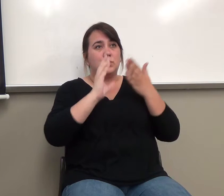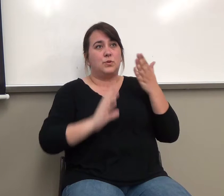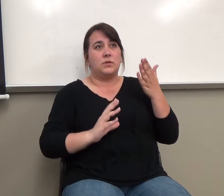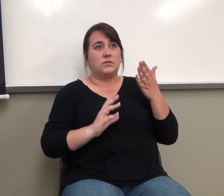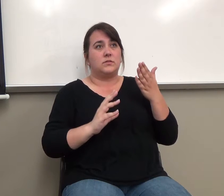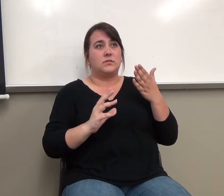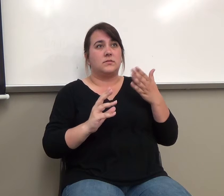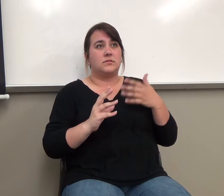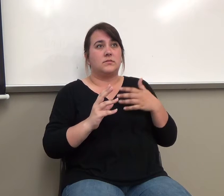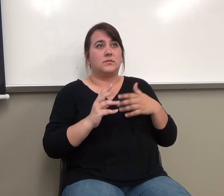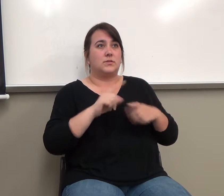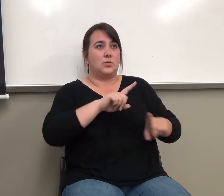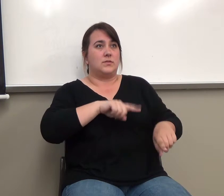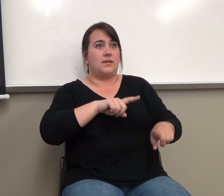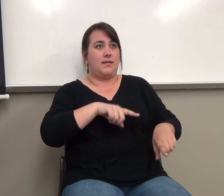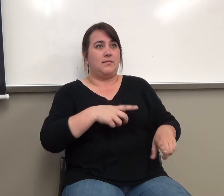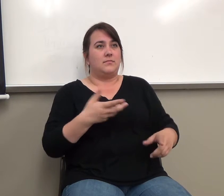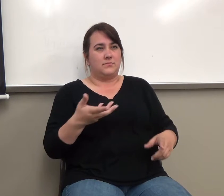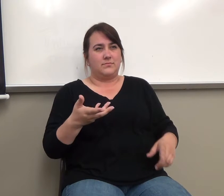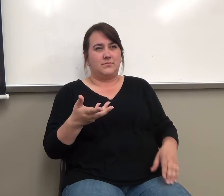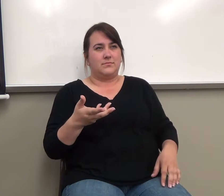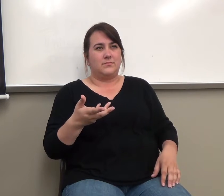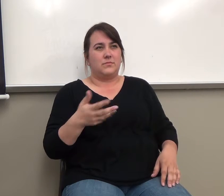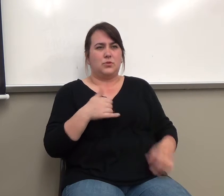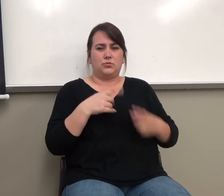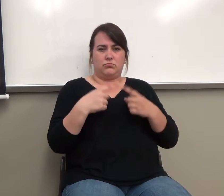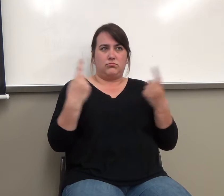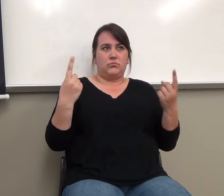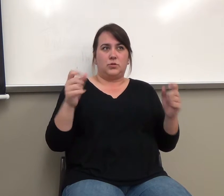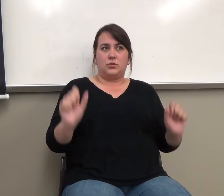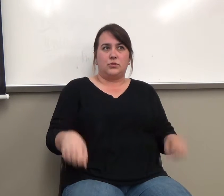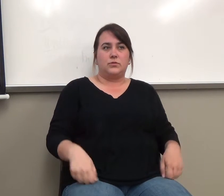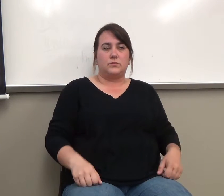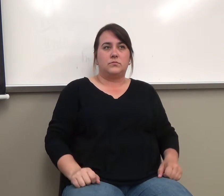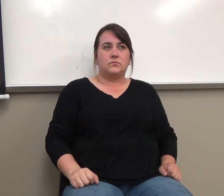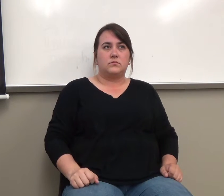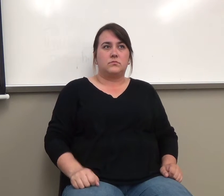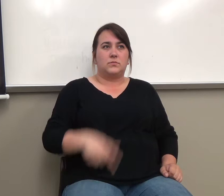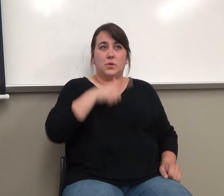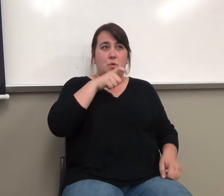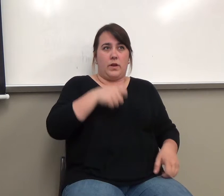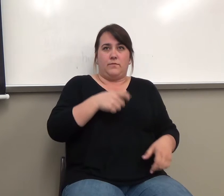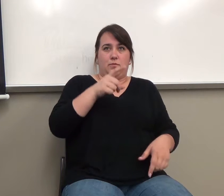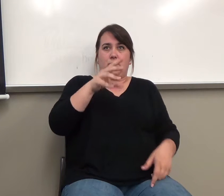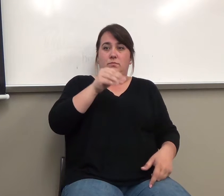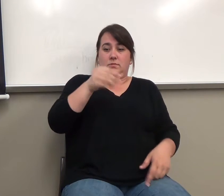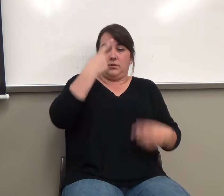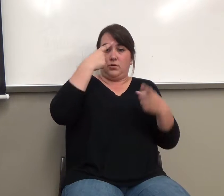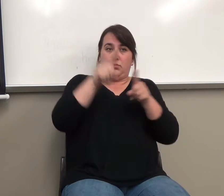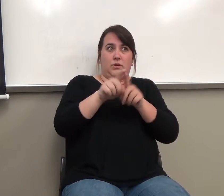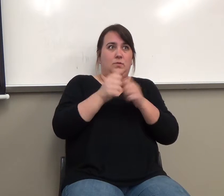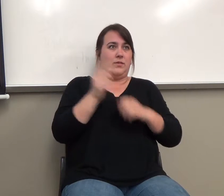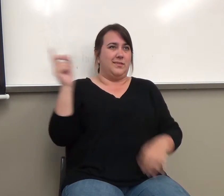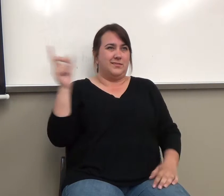this college does not make it easy for working students. You don't have to say what this says. You